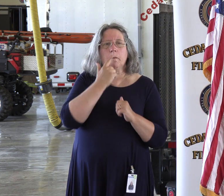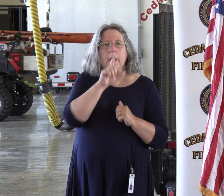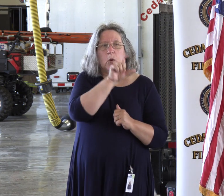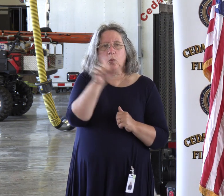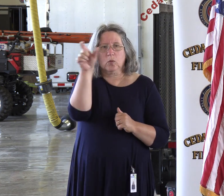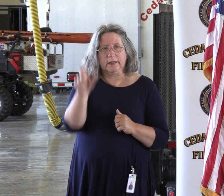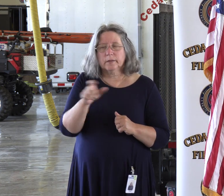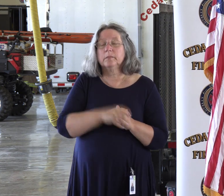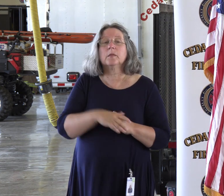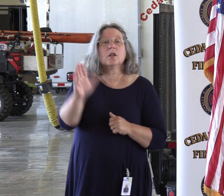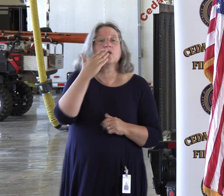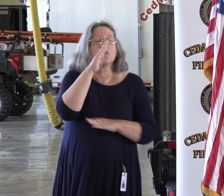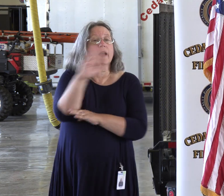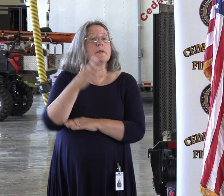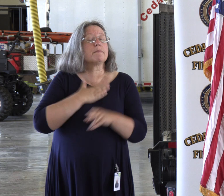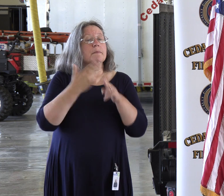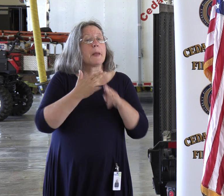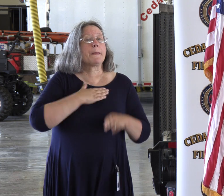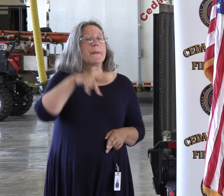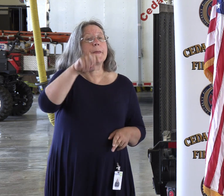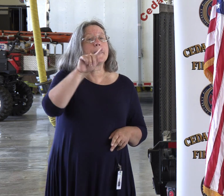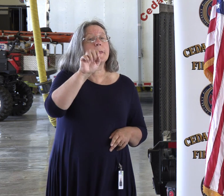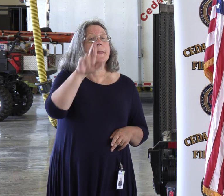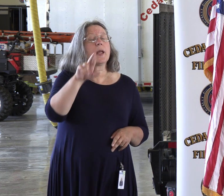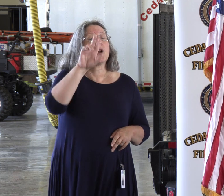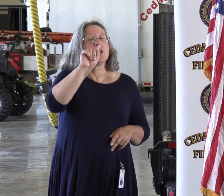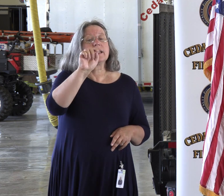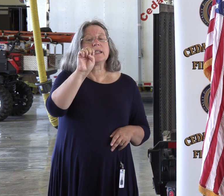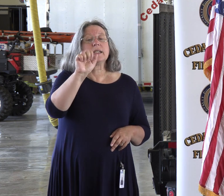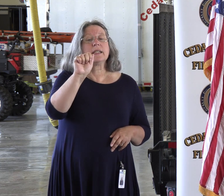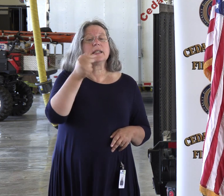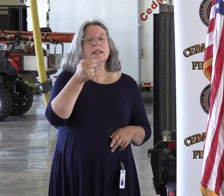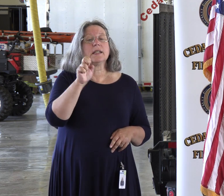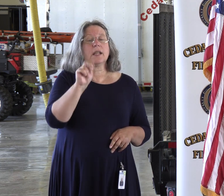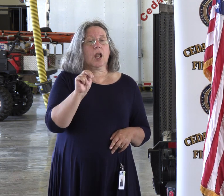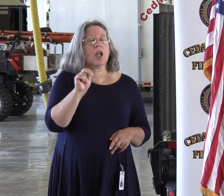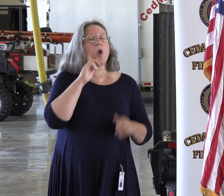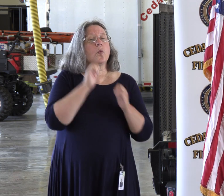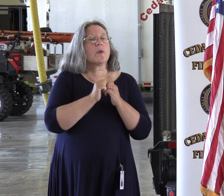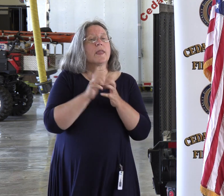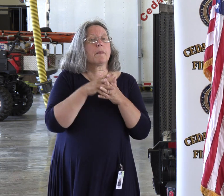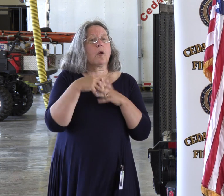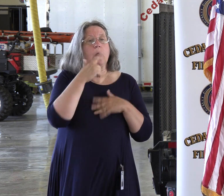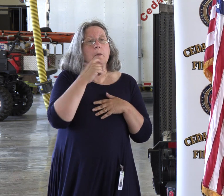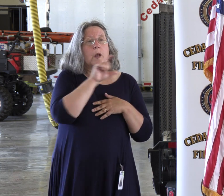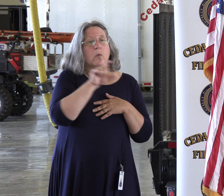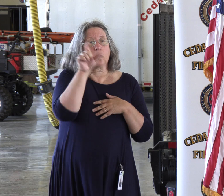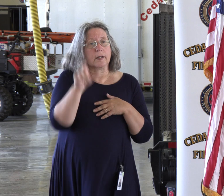Good afternoon. My name is Peter Tian with the American Red Cross. Since the onset of